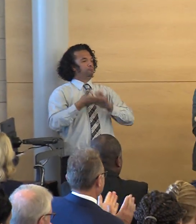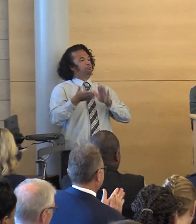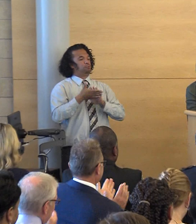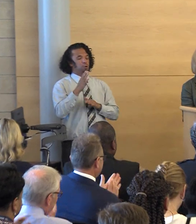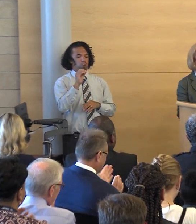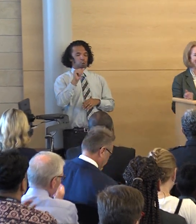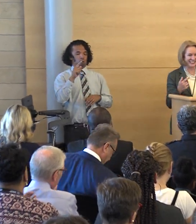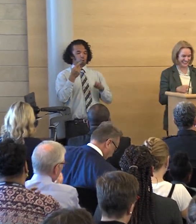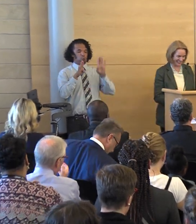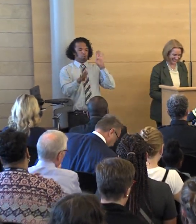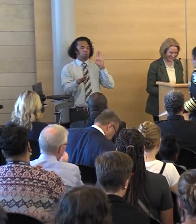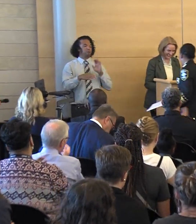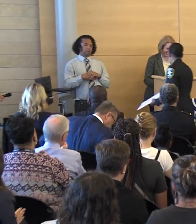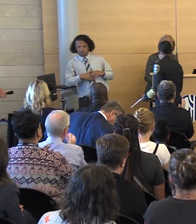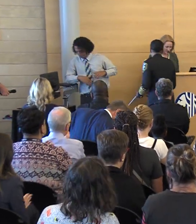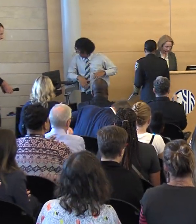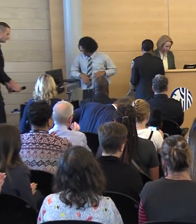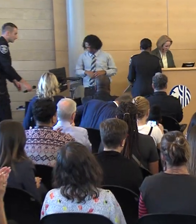It's really happening.